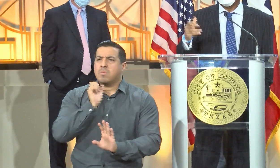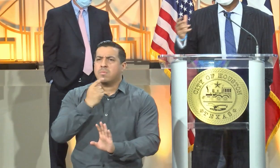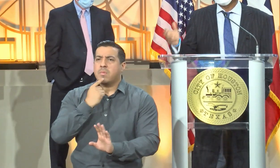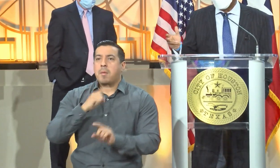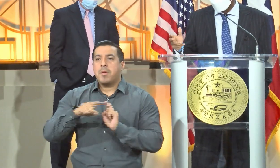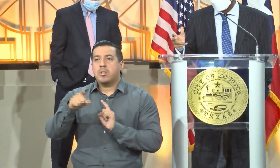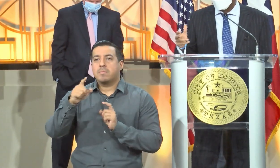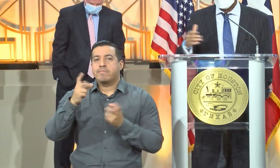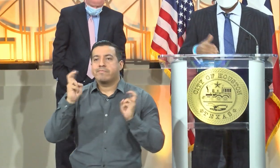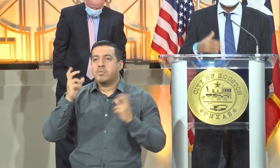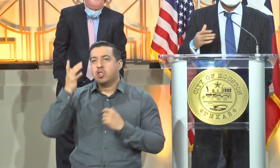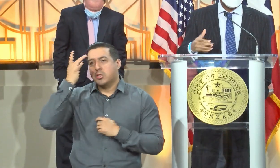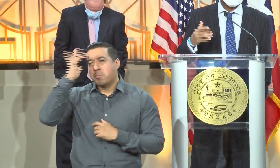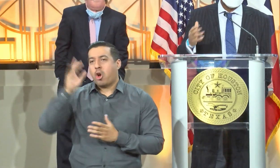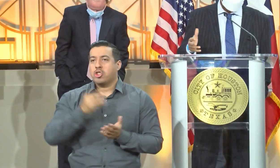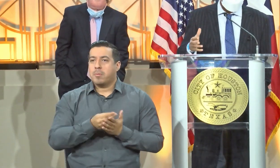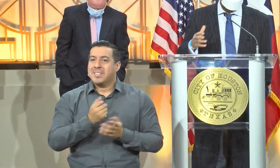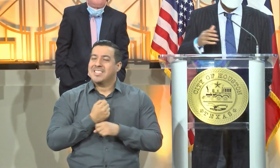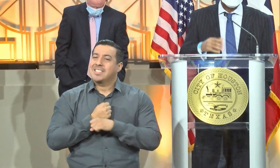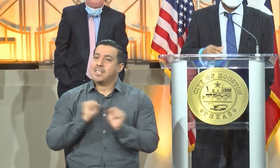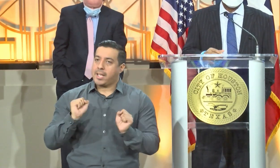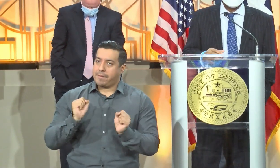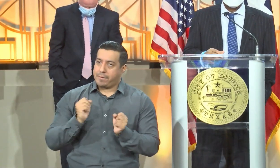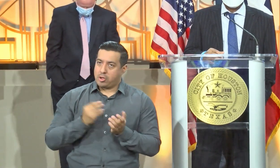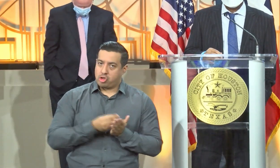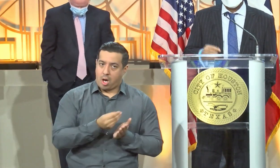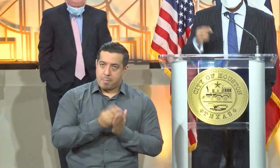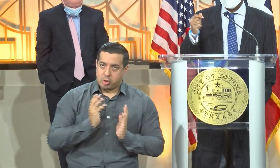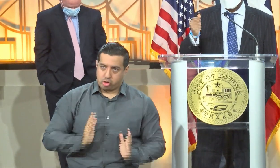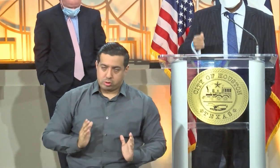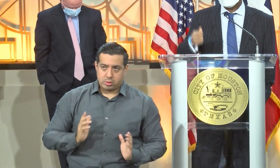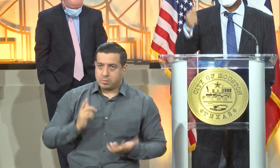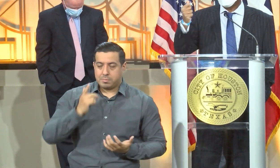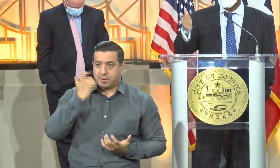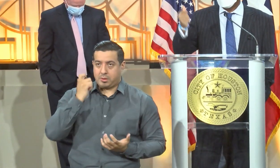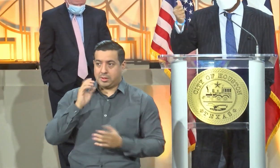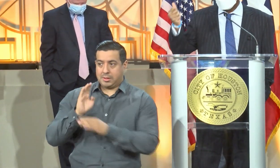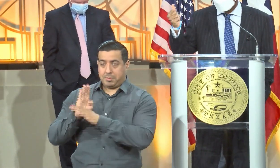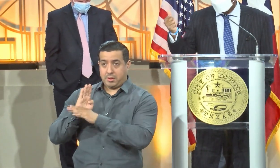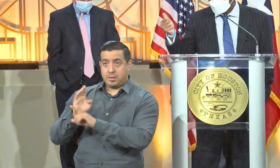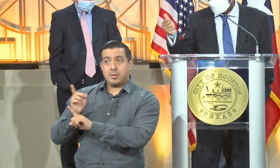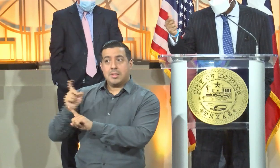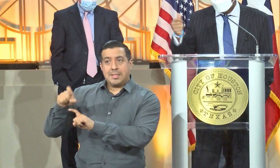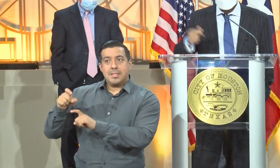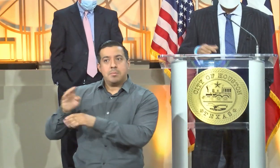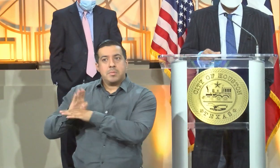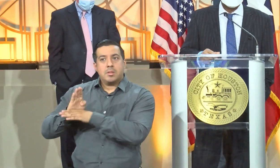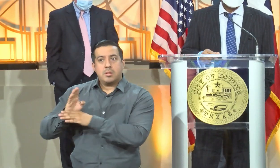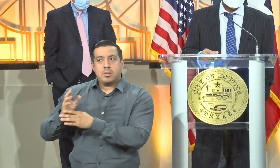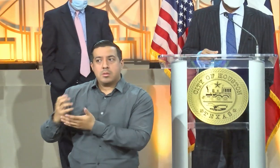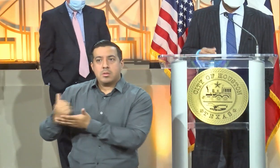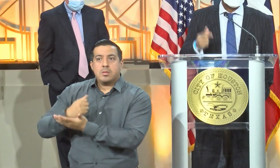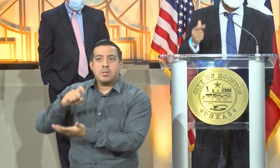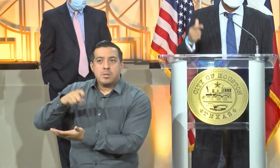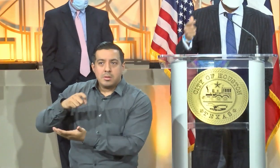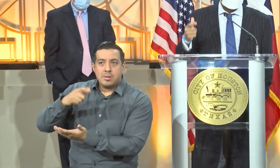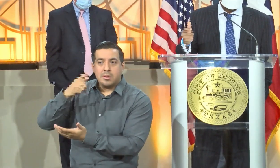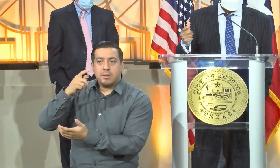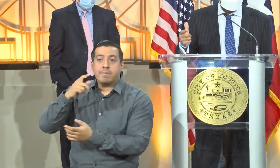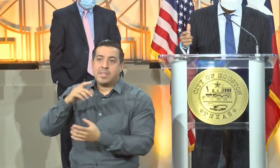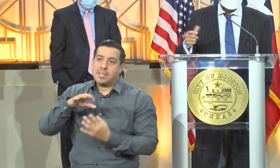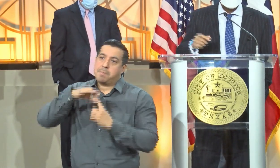be smart shoppers, be safe shoppers, because our businesses do need the business, especially